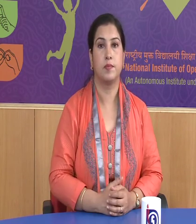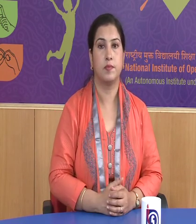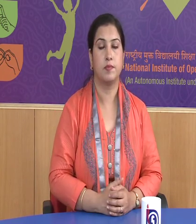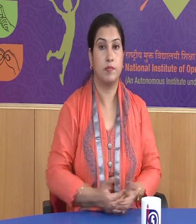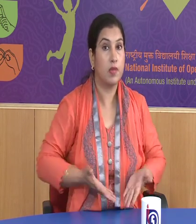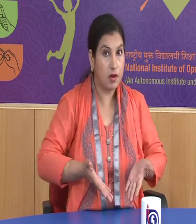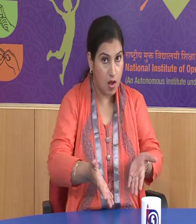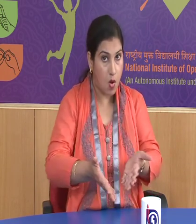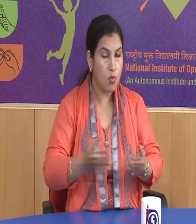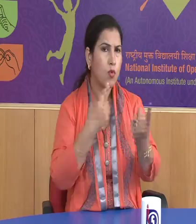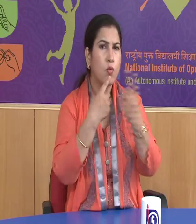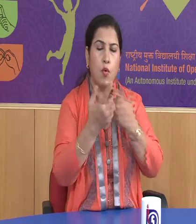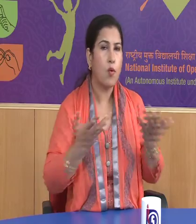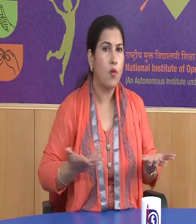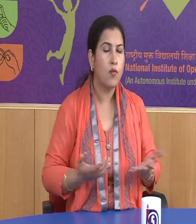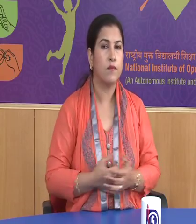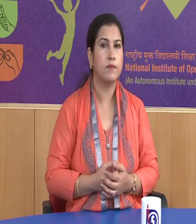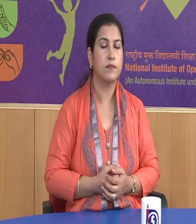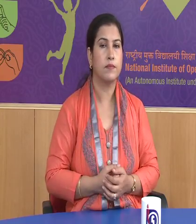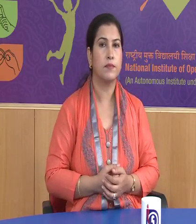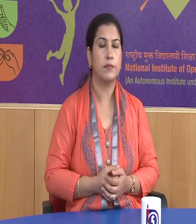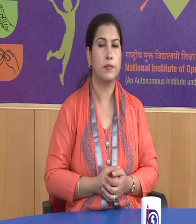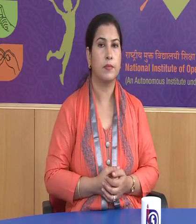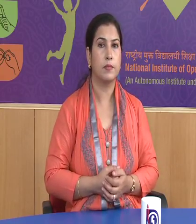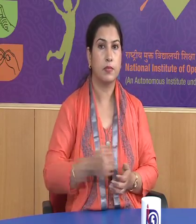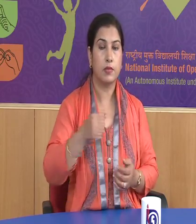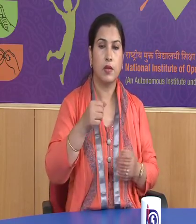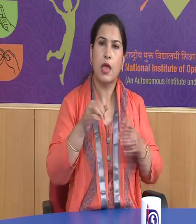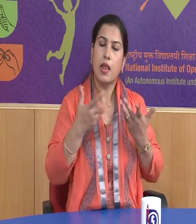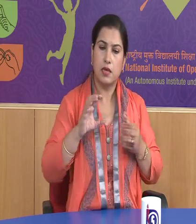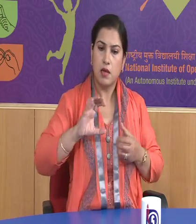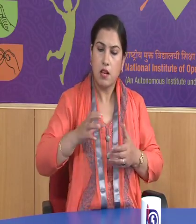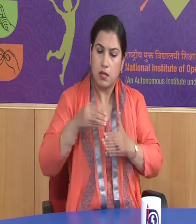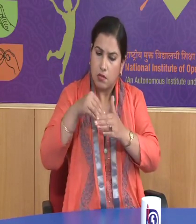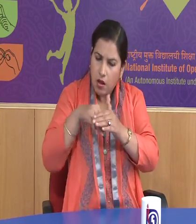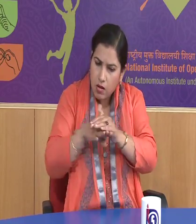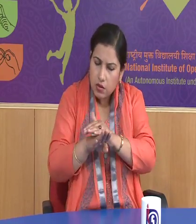Now we will talk about internal threats to peace and security.